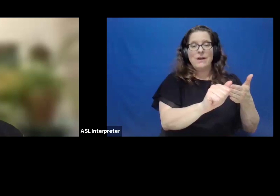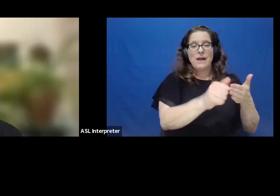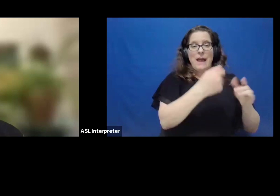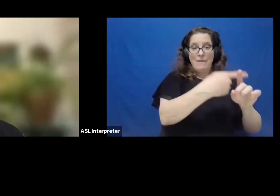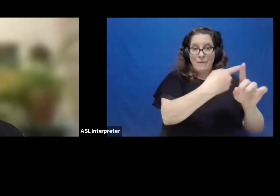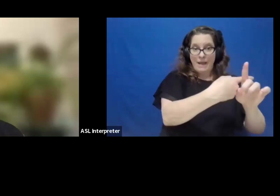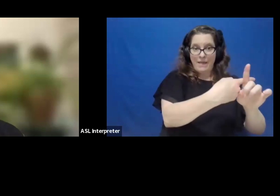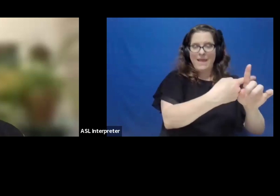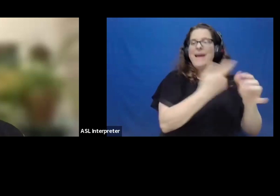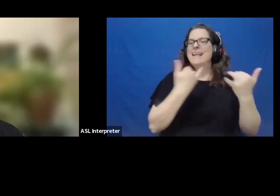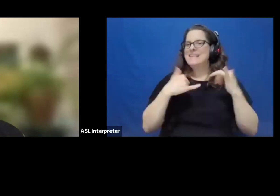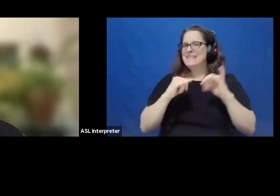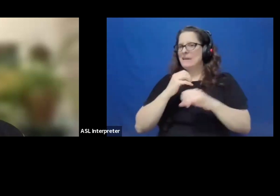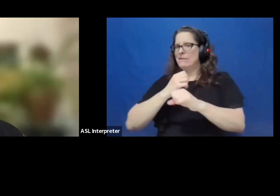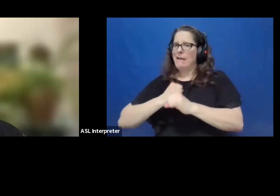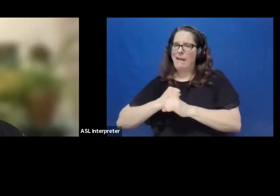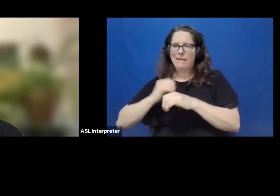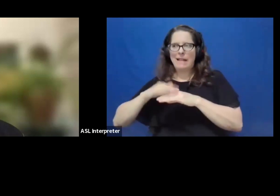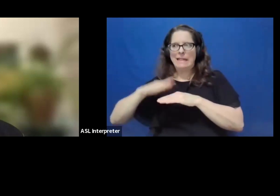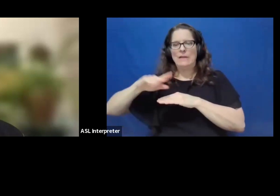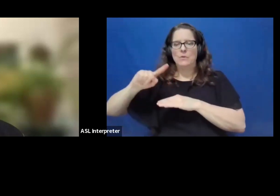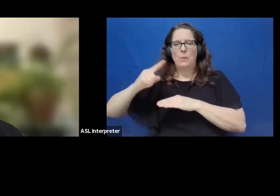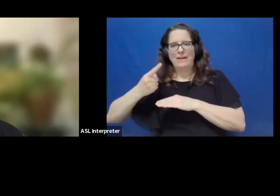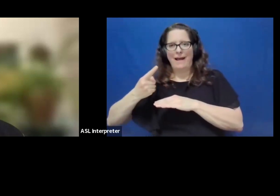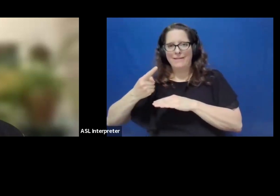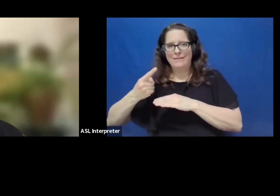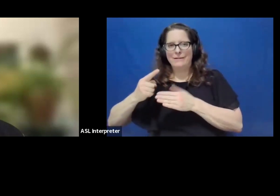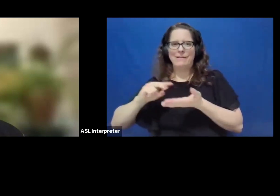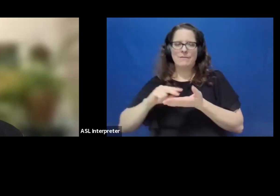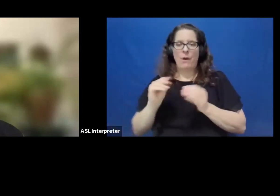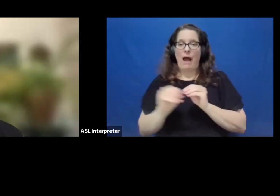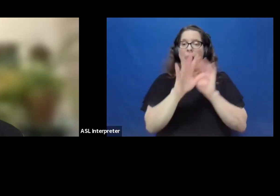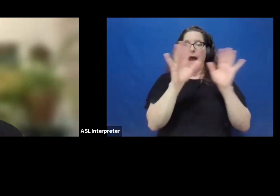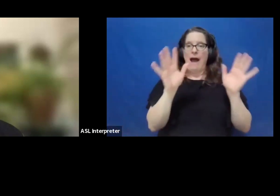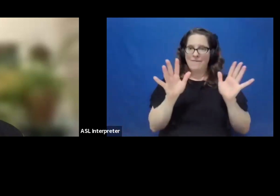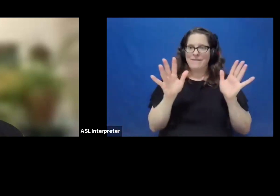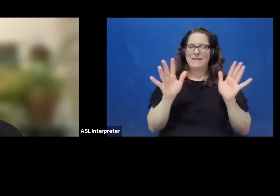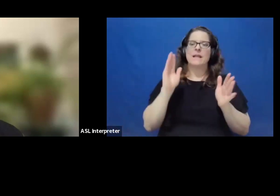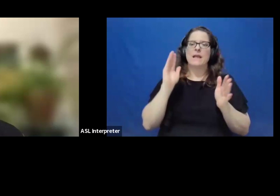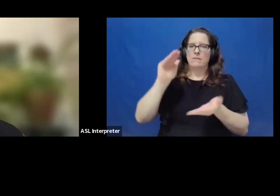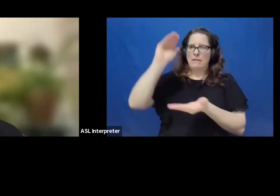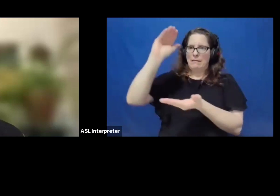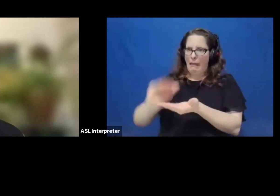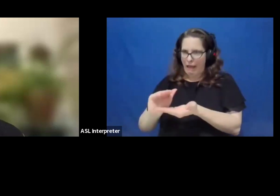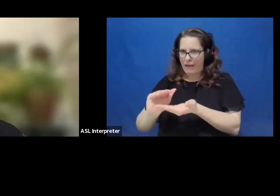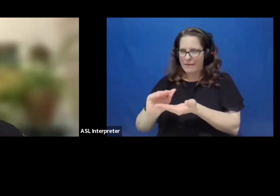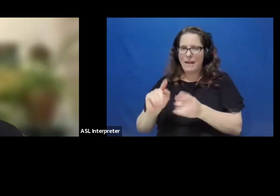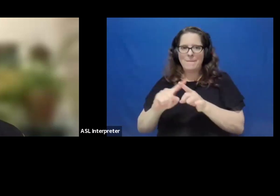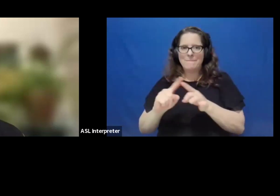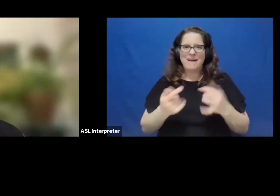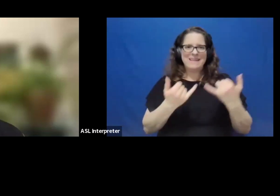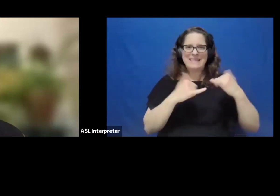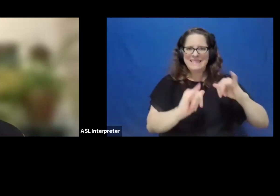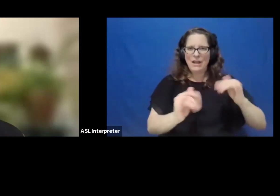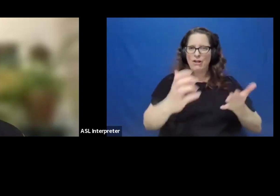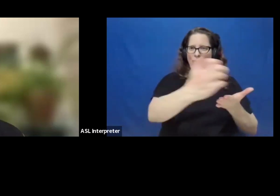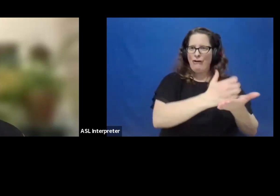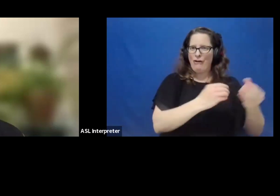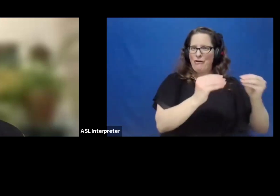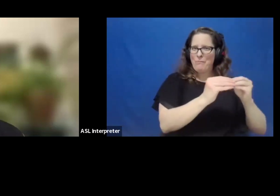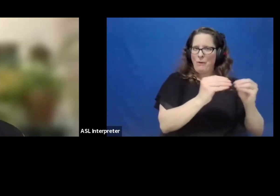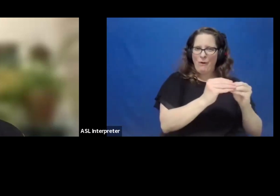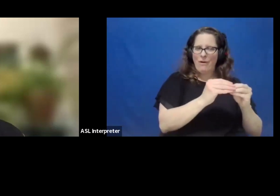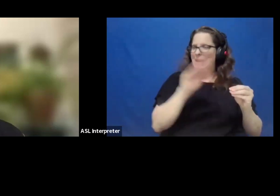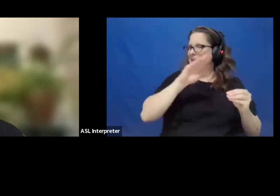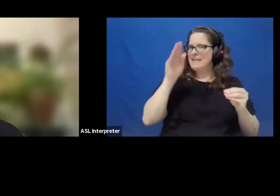SSI. So clearly their SSI would be greatly reduced, but not all the way down to